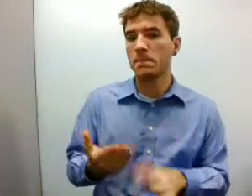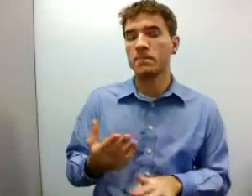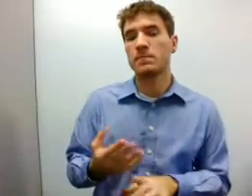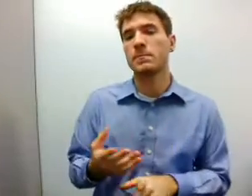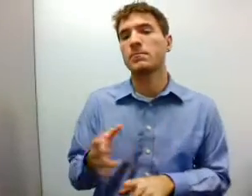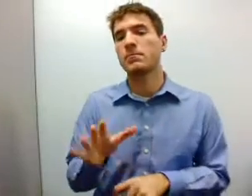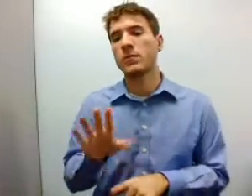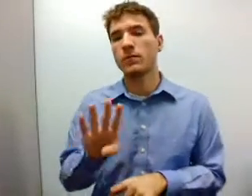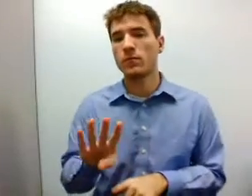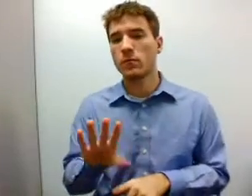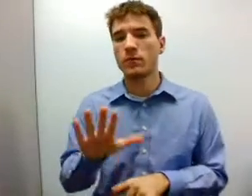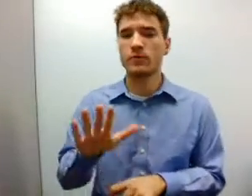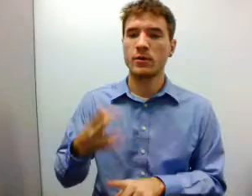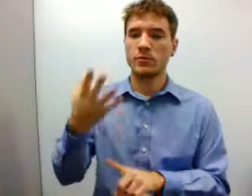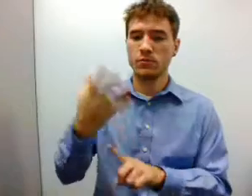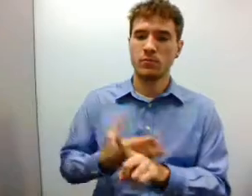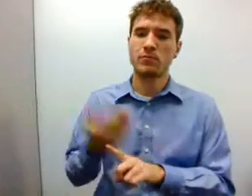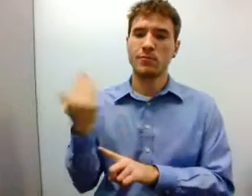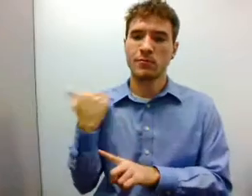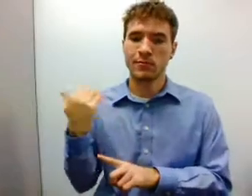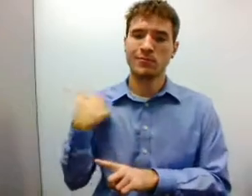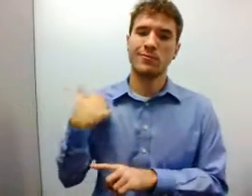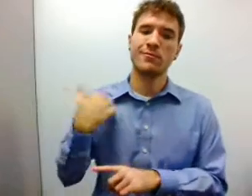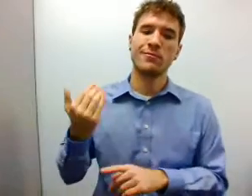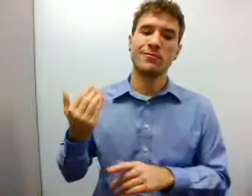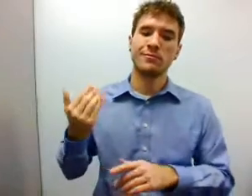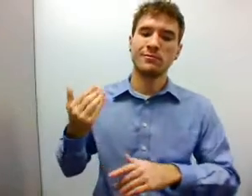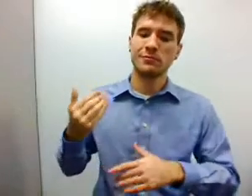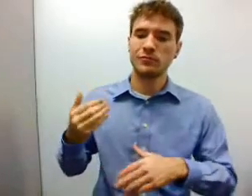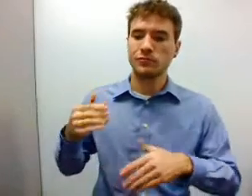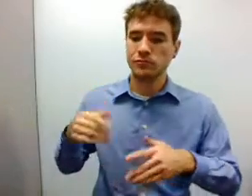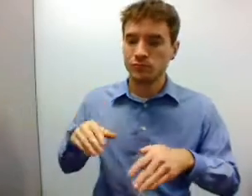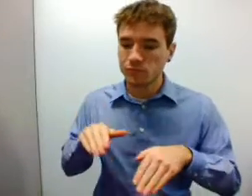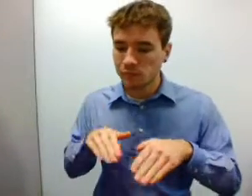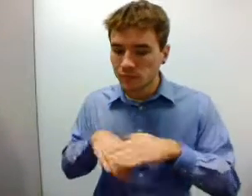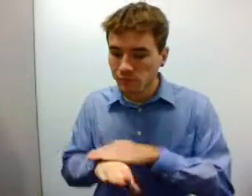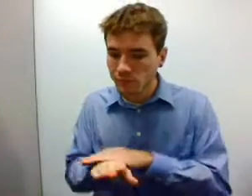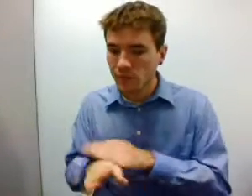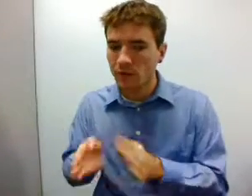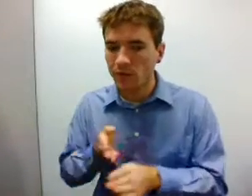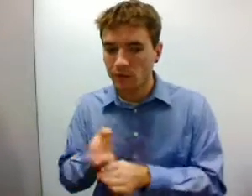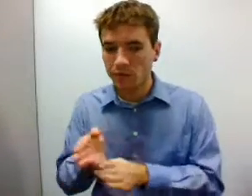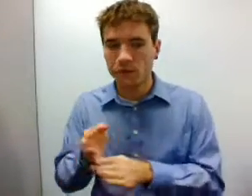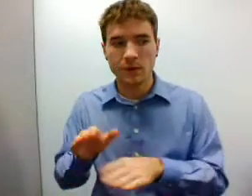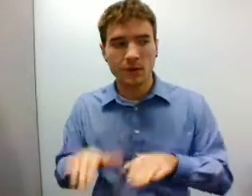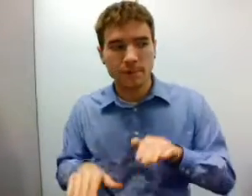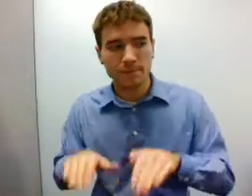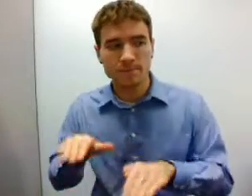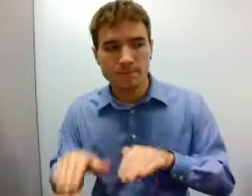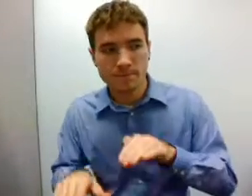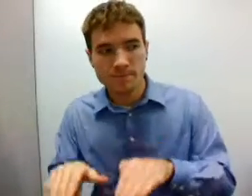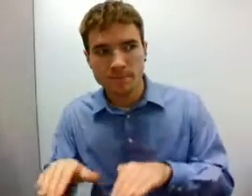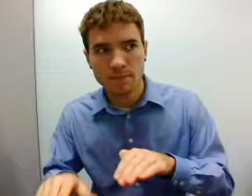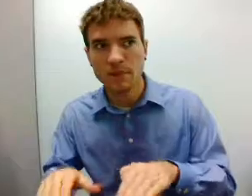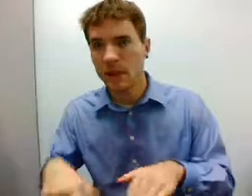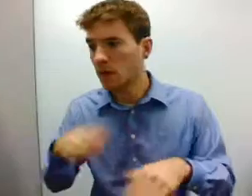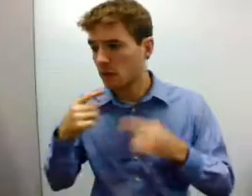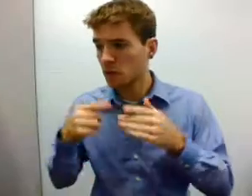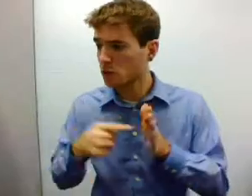where, yeah, you went in without a lot of experience, but were still able to succeed. And this is where references can be so helpful as well. Even if you don't have a